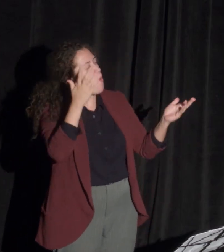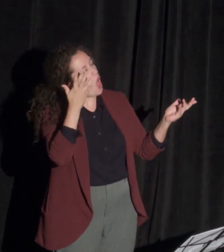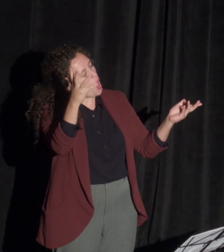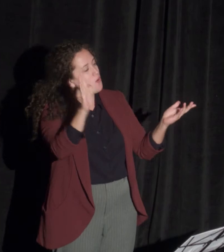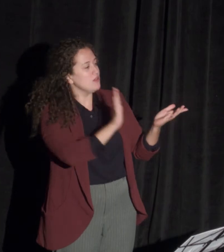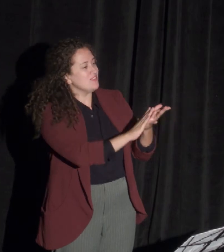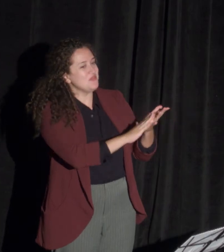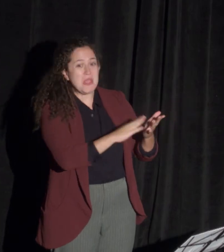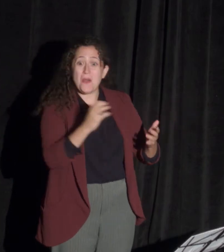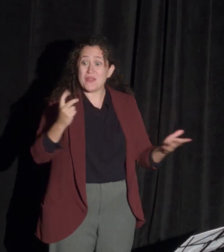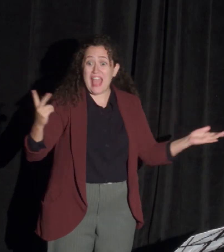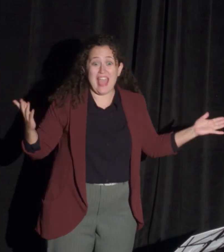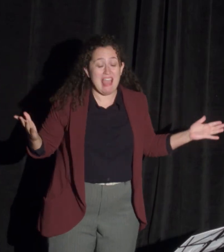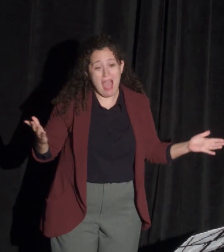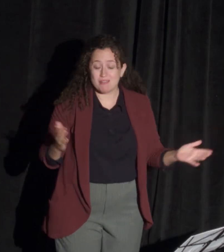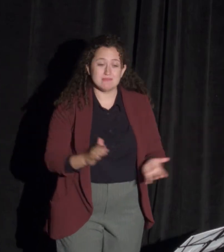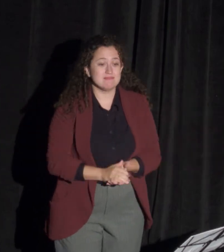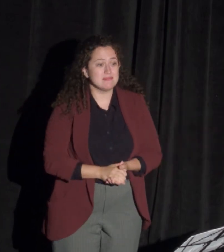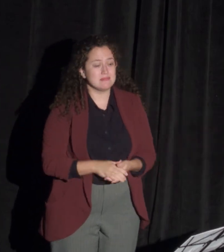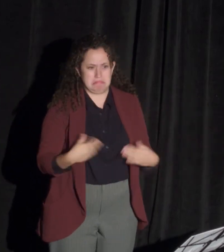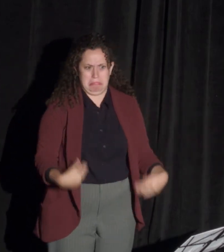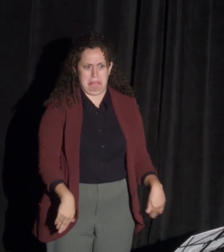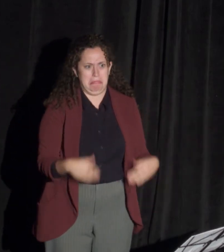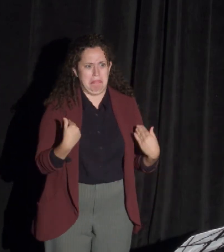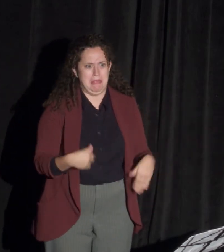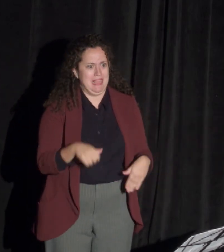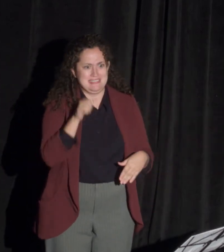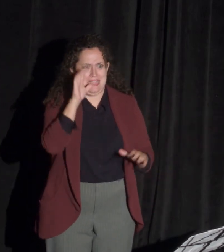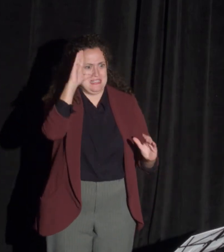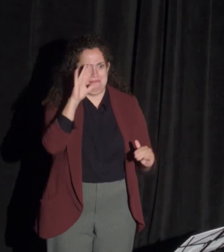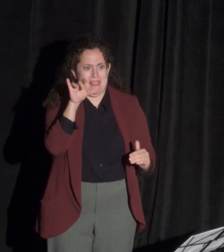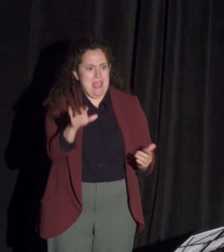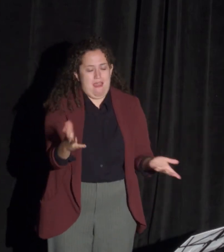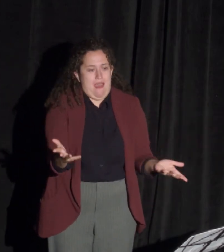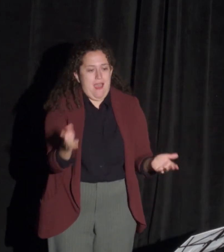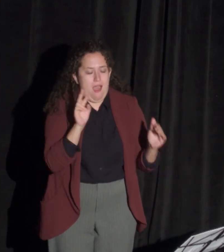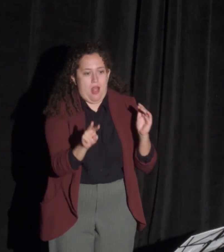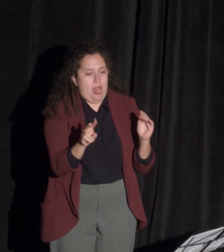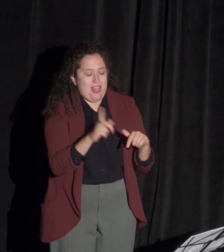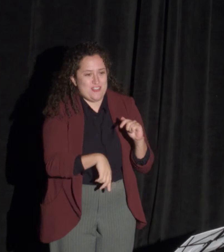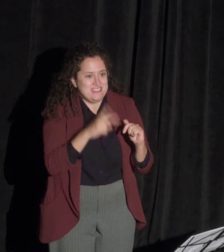Okay. That was unexpected. I didn't see what was happening. Thank you so much.